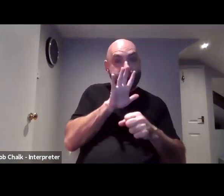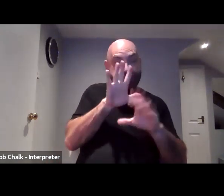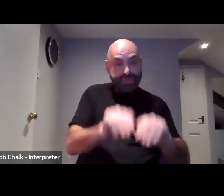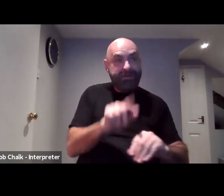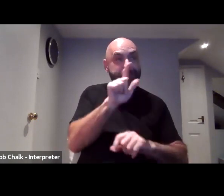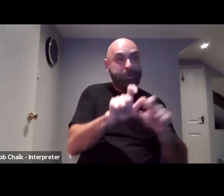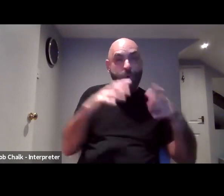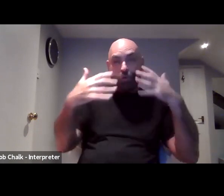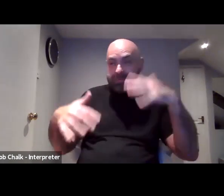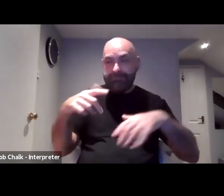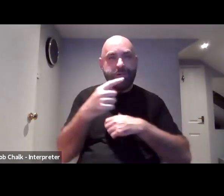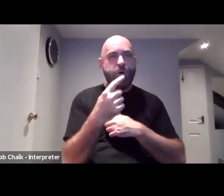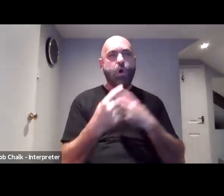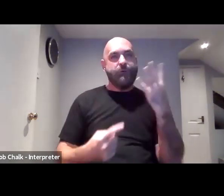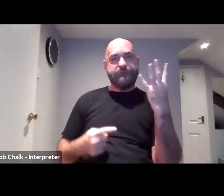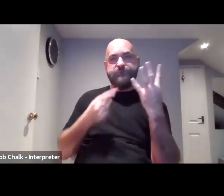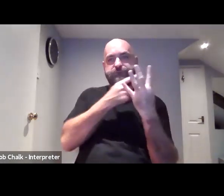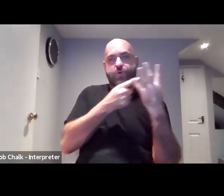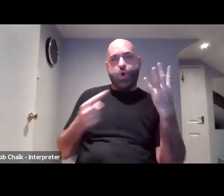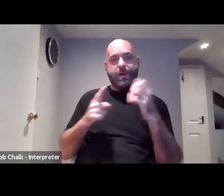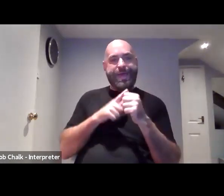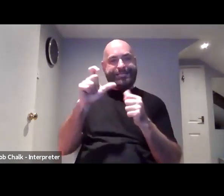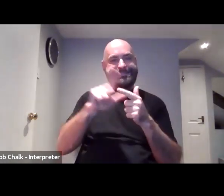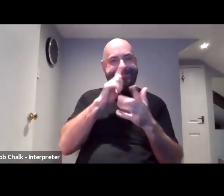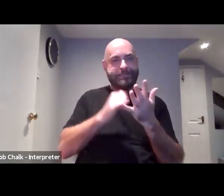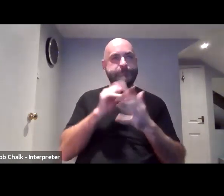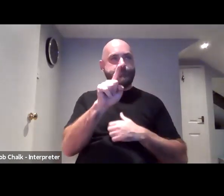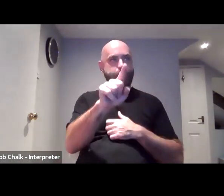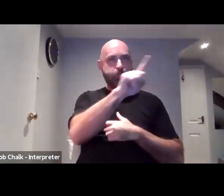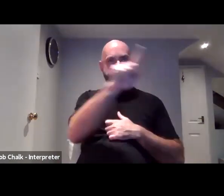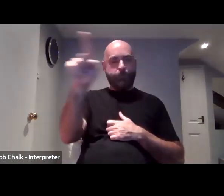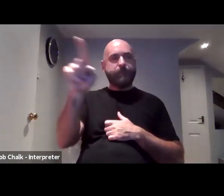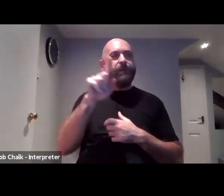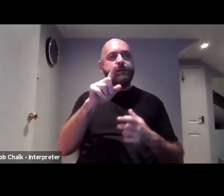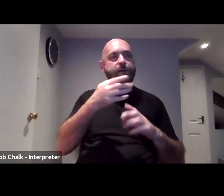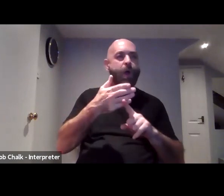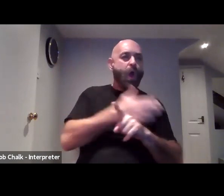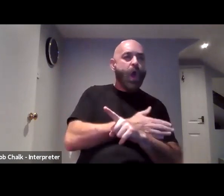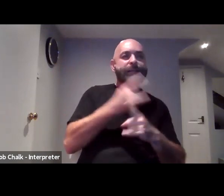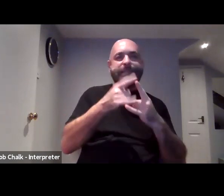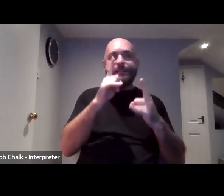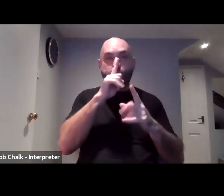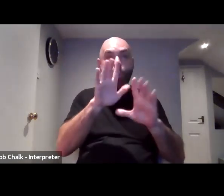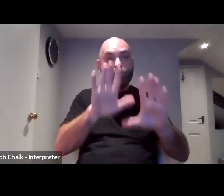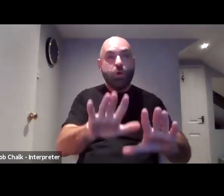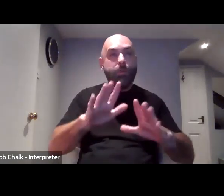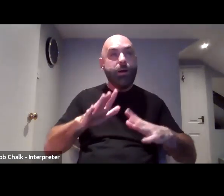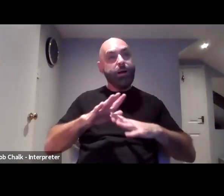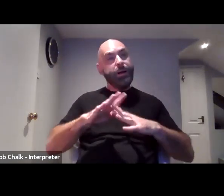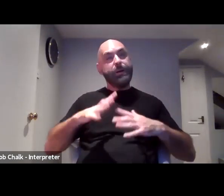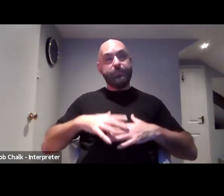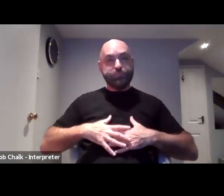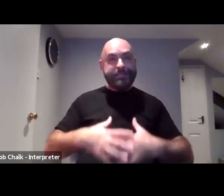people suffering 4 or more ACEs, you could reduce early sex by 1/3, unintended teen pregnancy